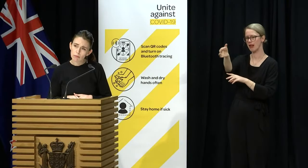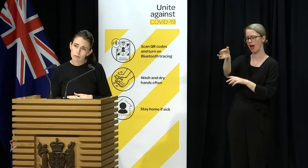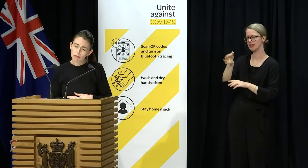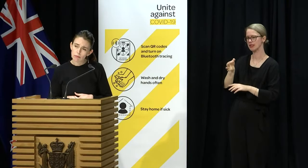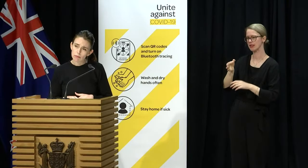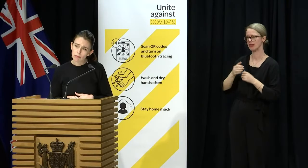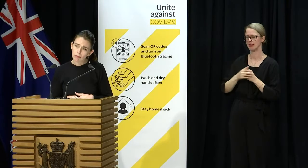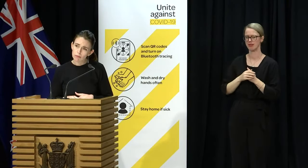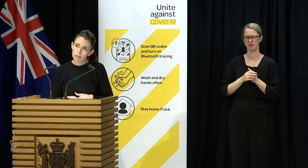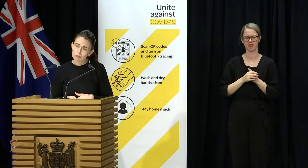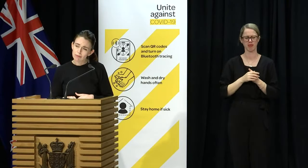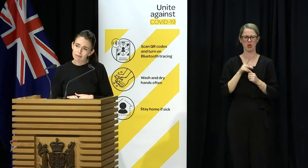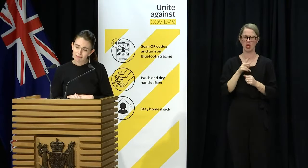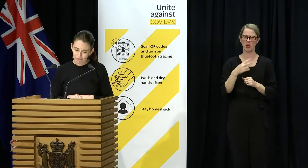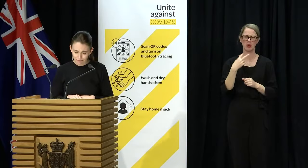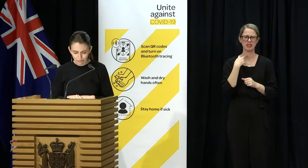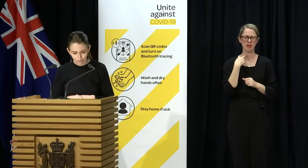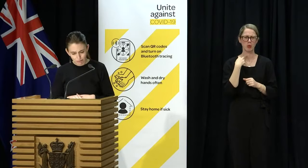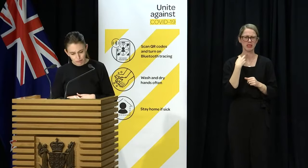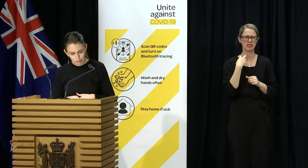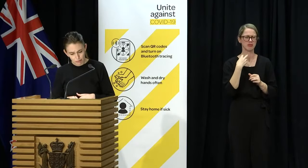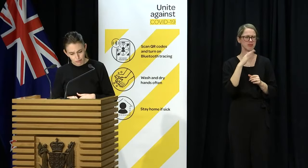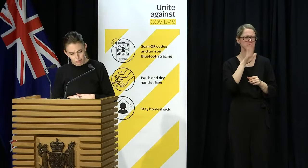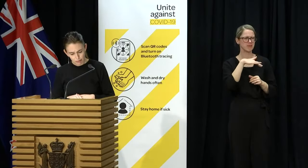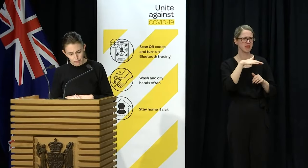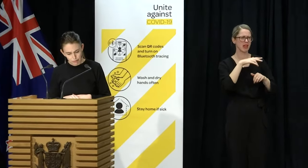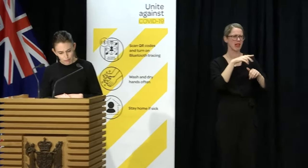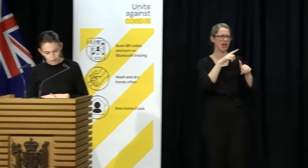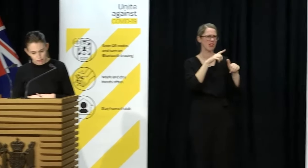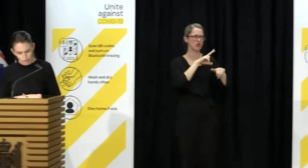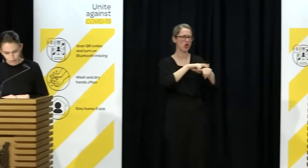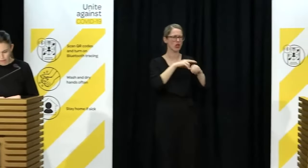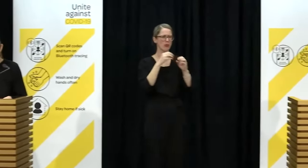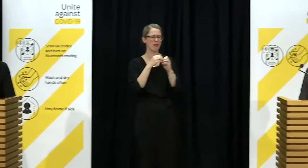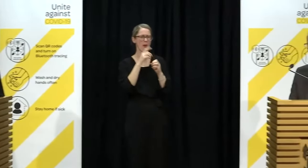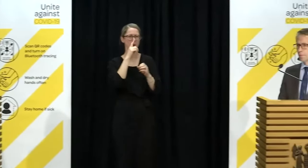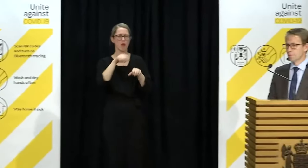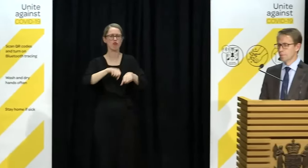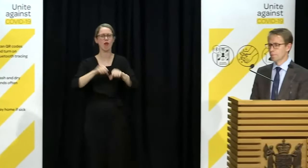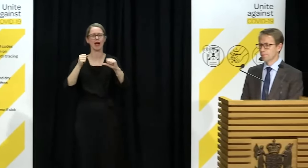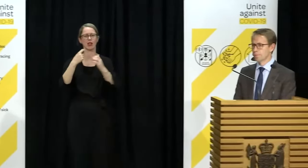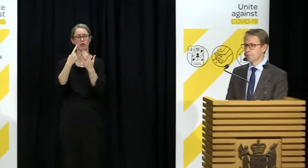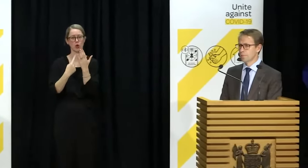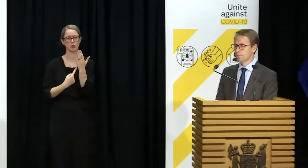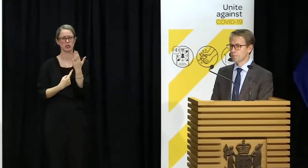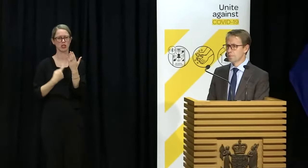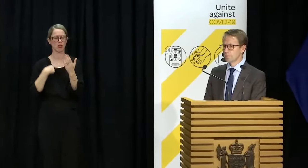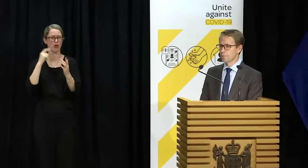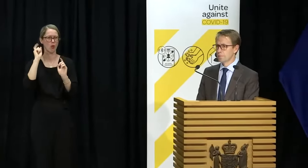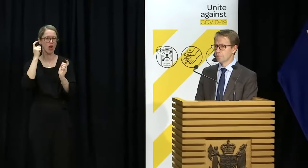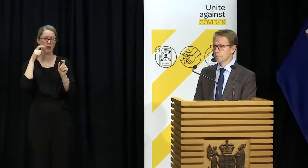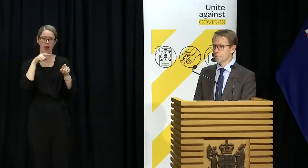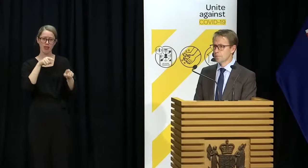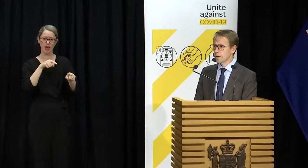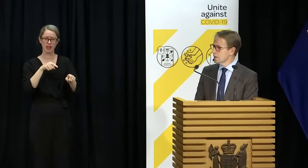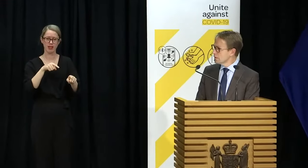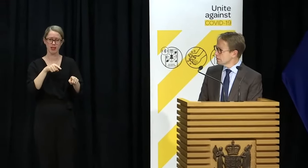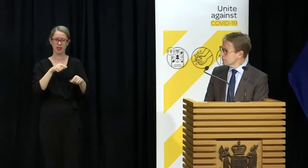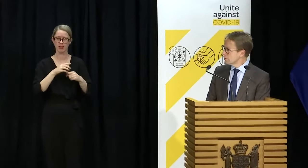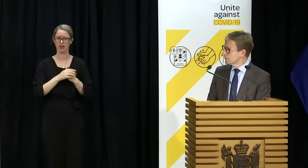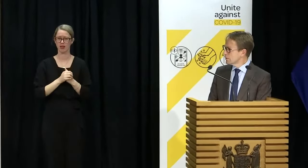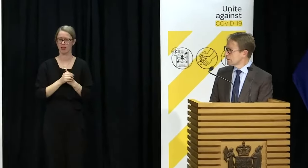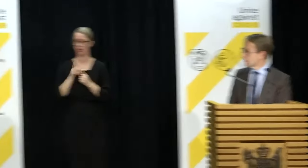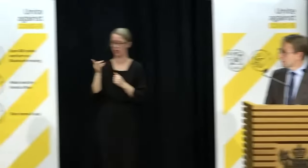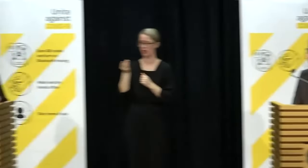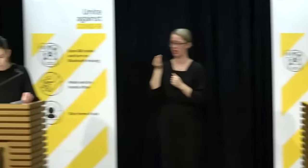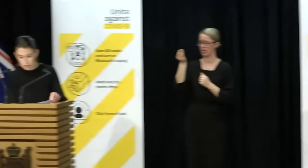many complaints, Dr. Bloomfield, of non-compliance, given the severity or potential risk of this outbreak? Yeah, have we provided